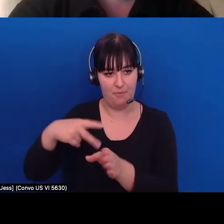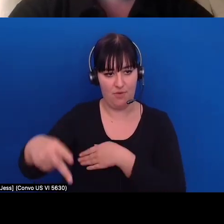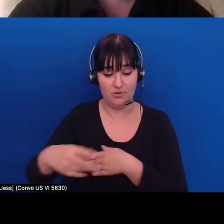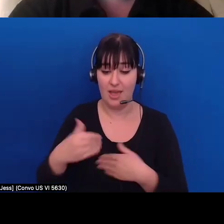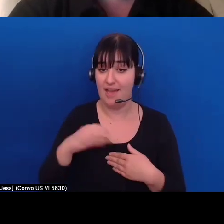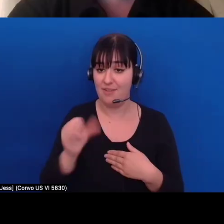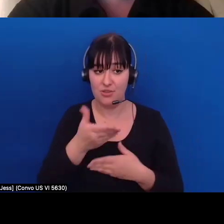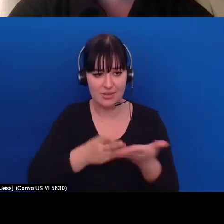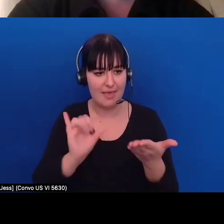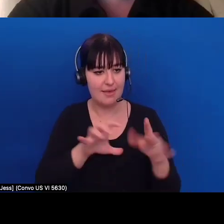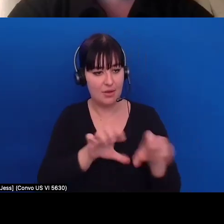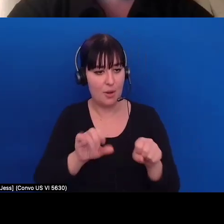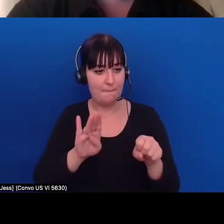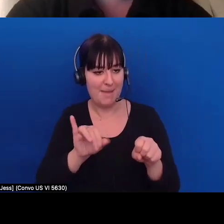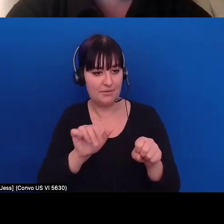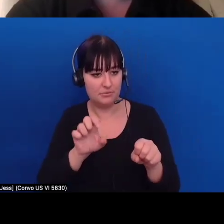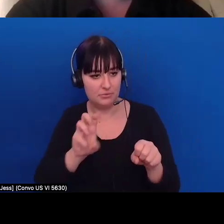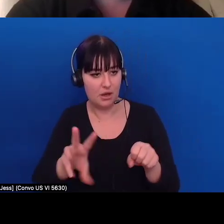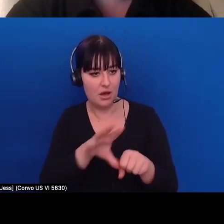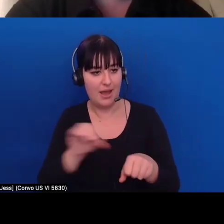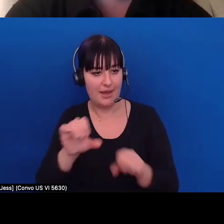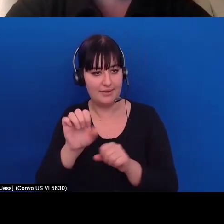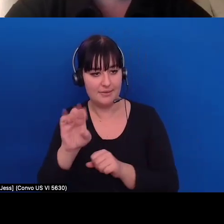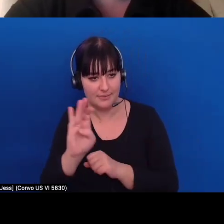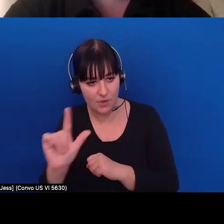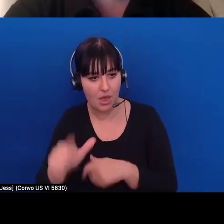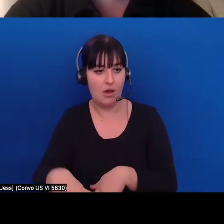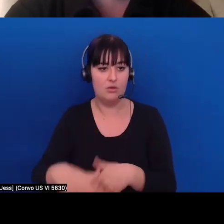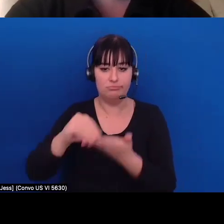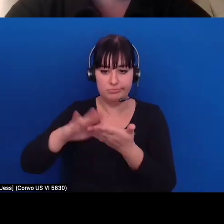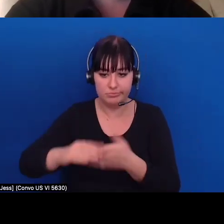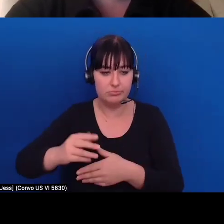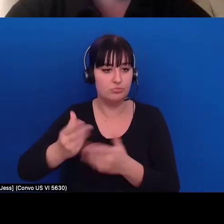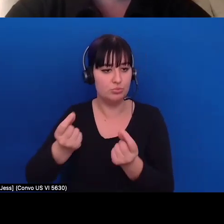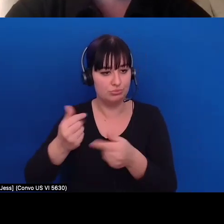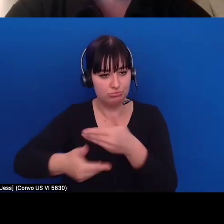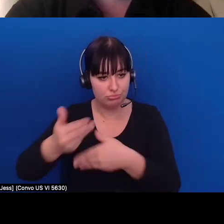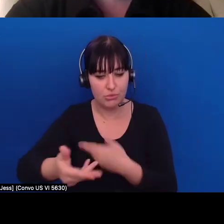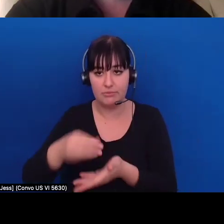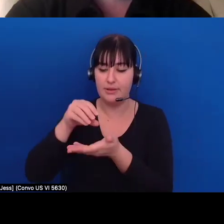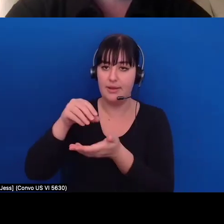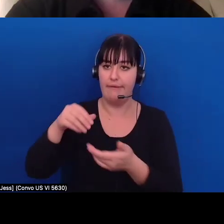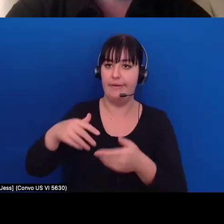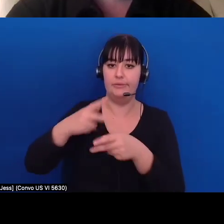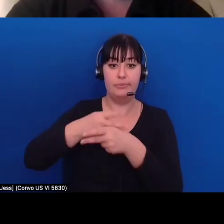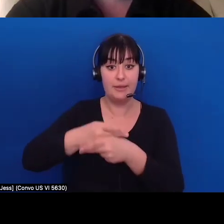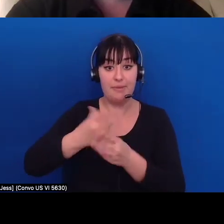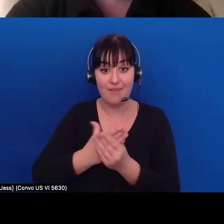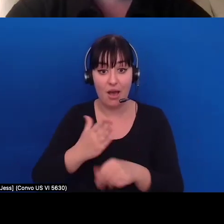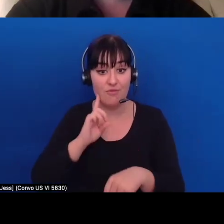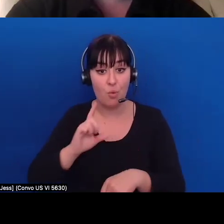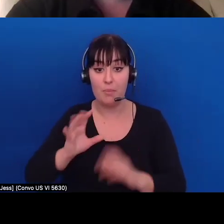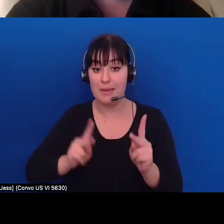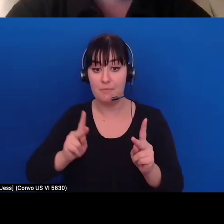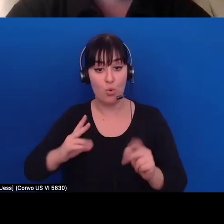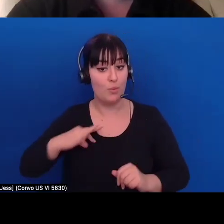and a seal, keeping a record of its proceedings, keeping files on applicants, and establishing